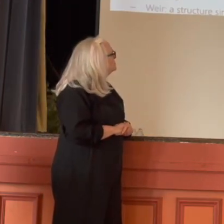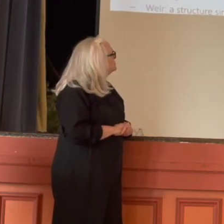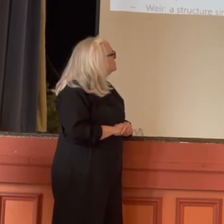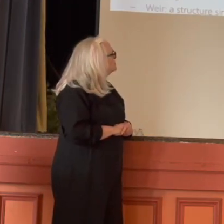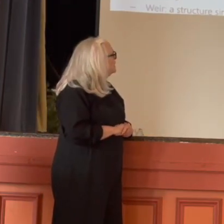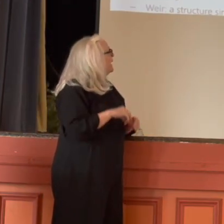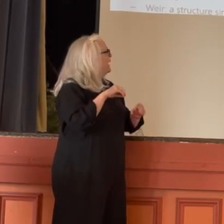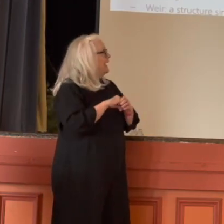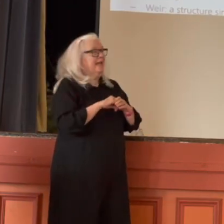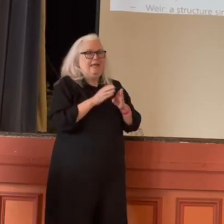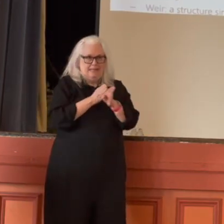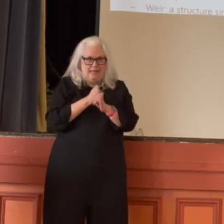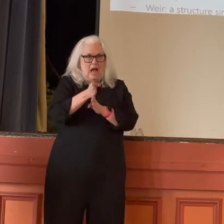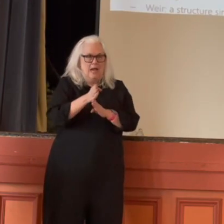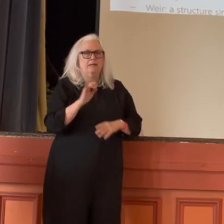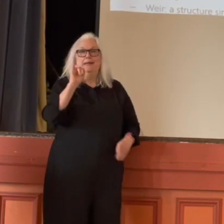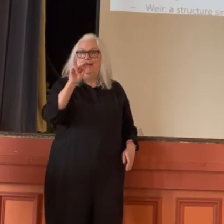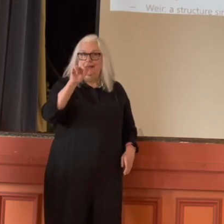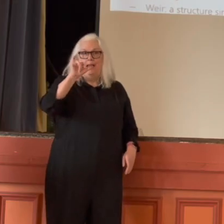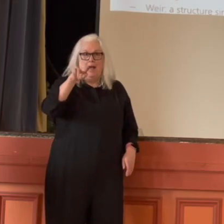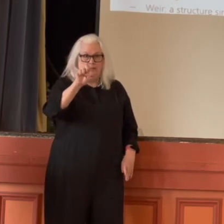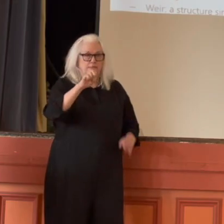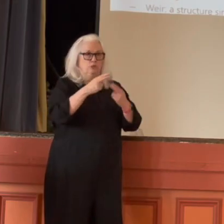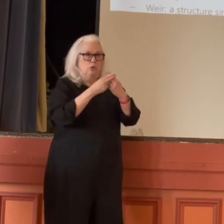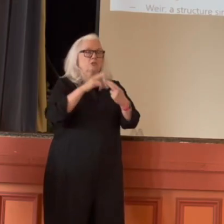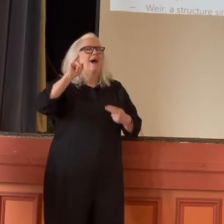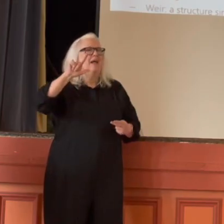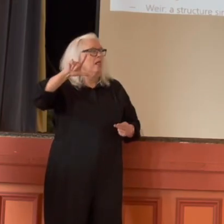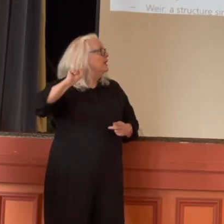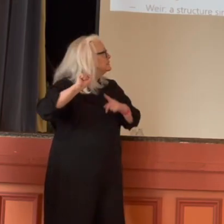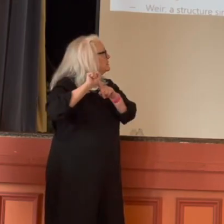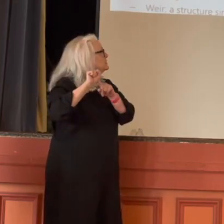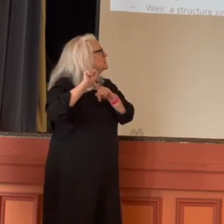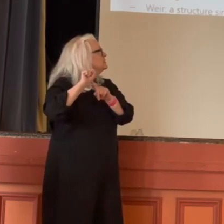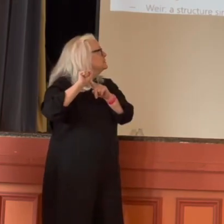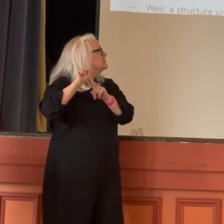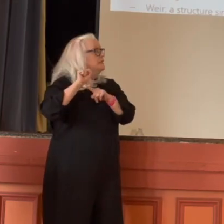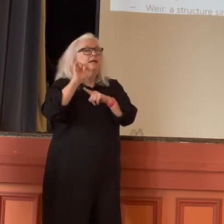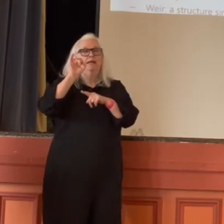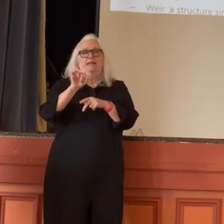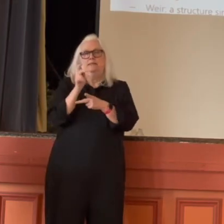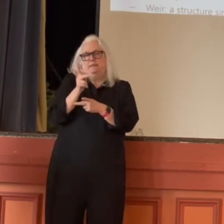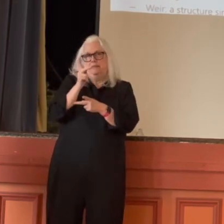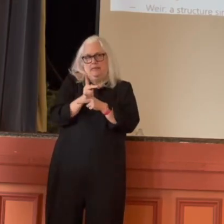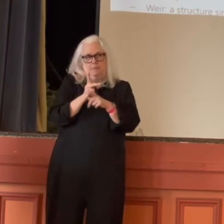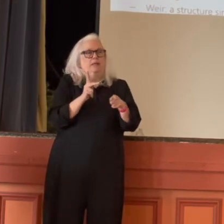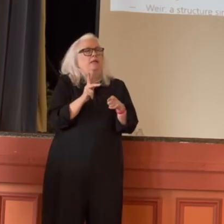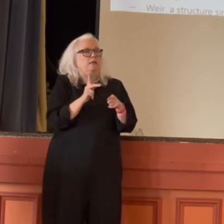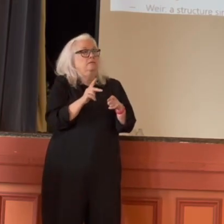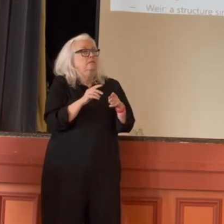Inline storage is the keeping of sewage and